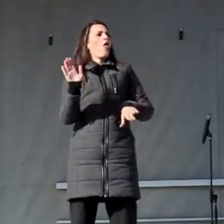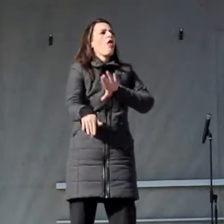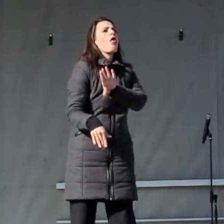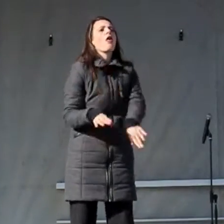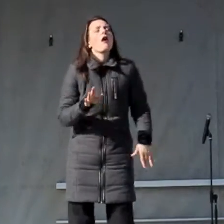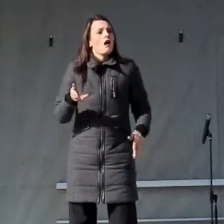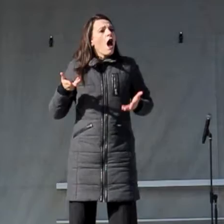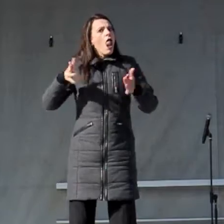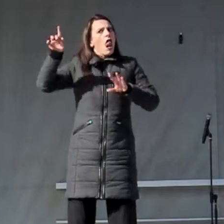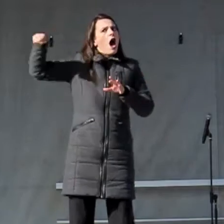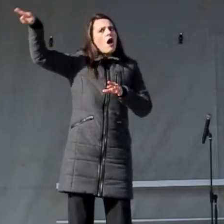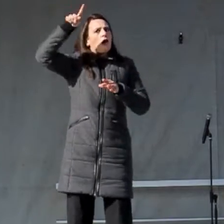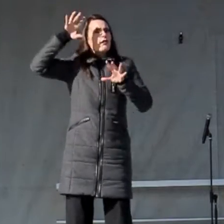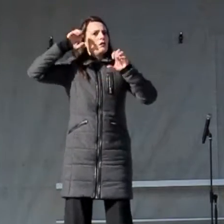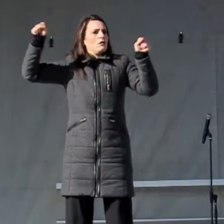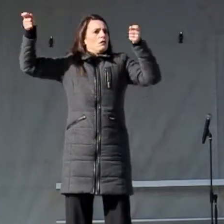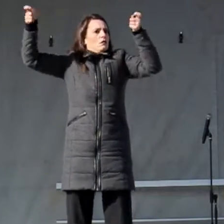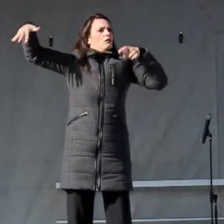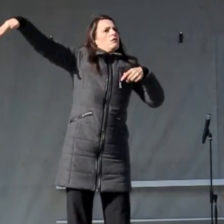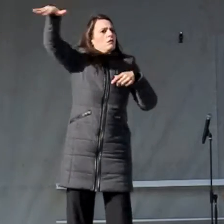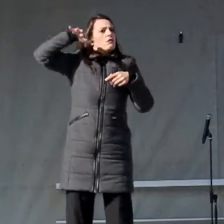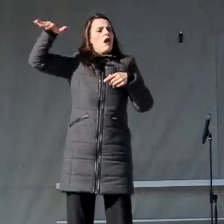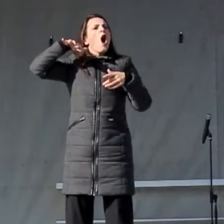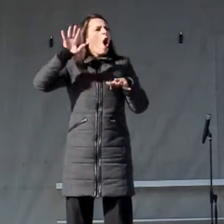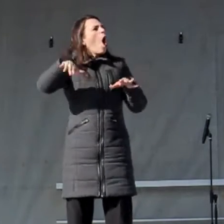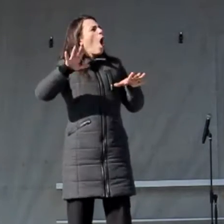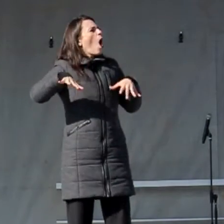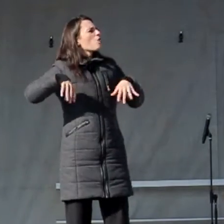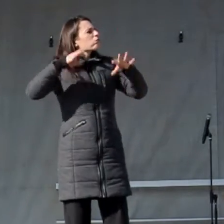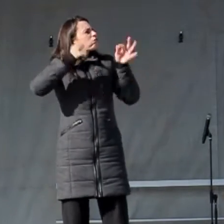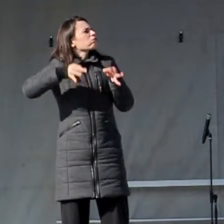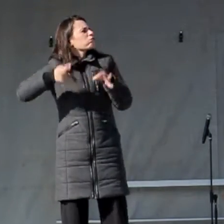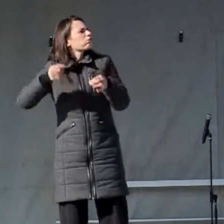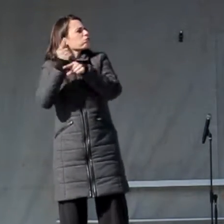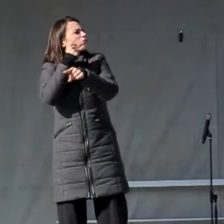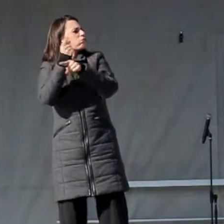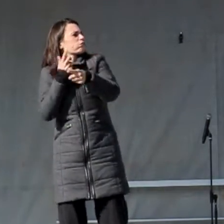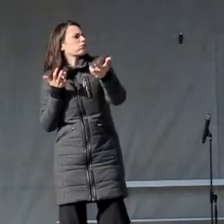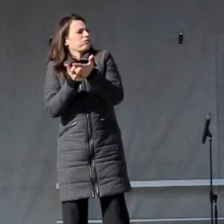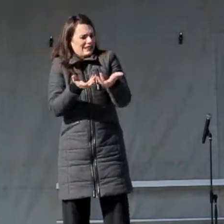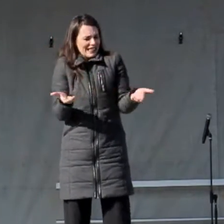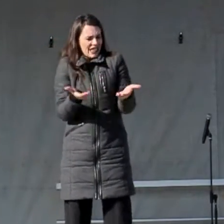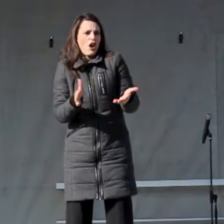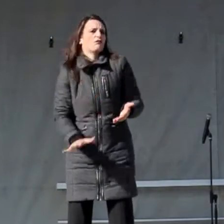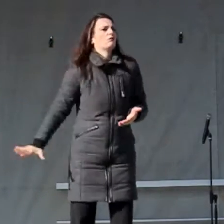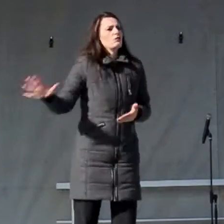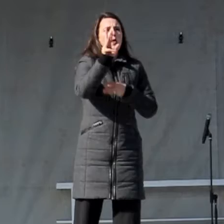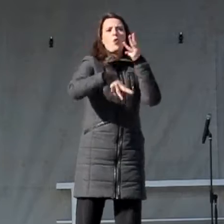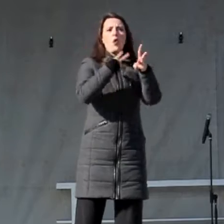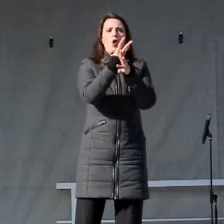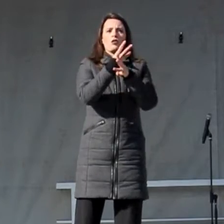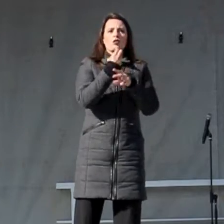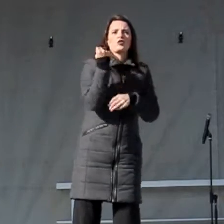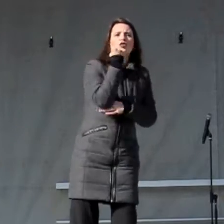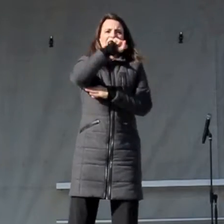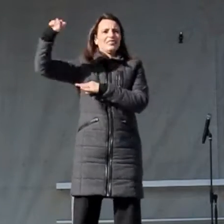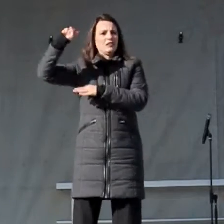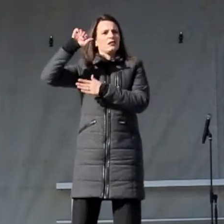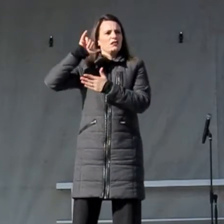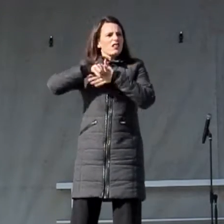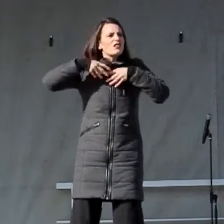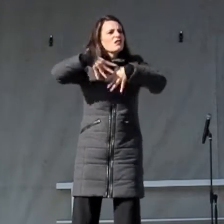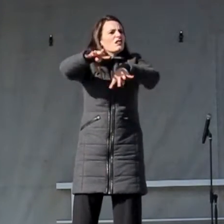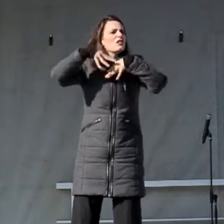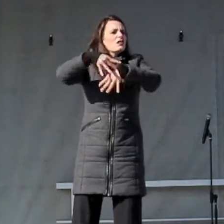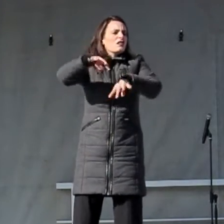the administration to believe they are doing the right thing for the people here and all over the world. Resist the constant